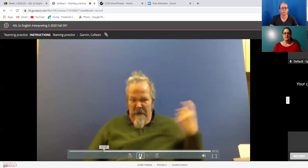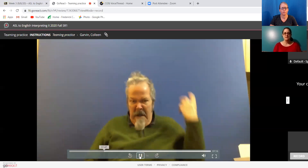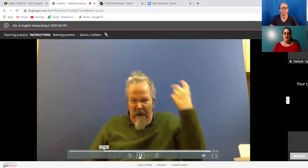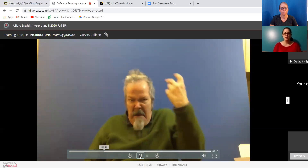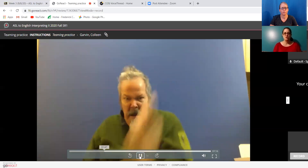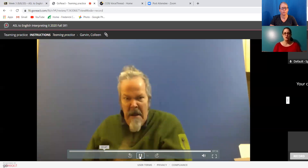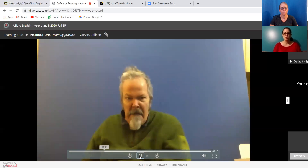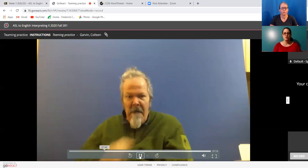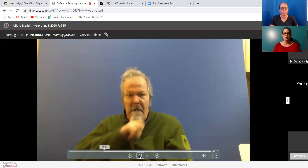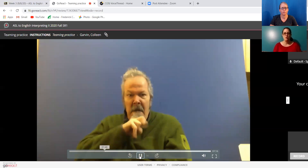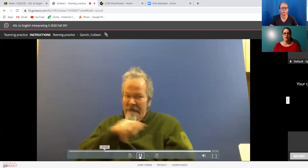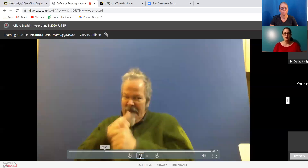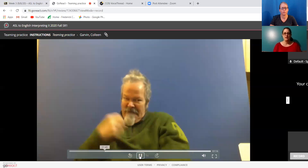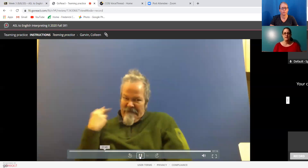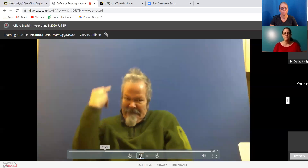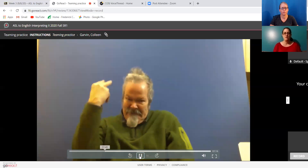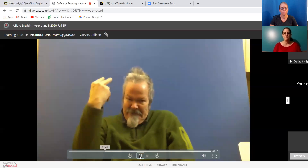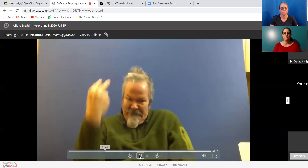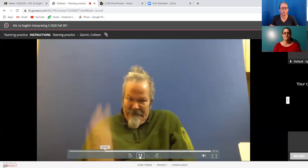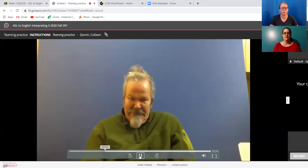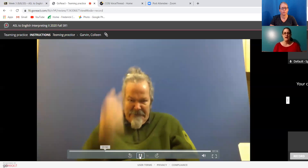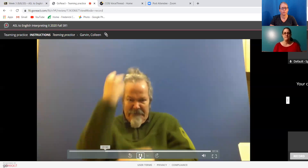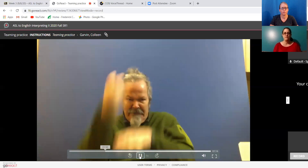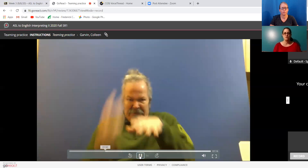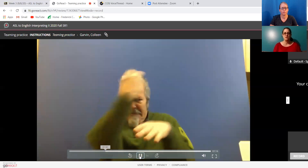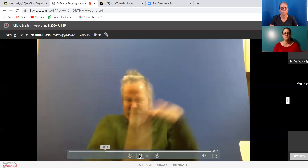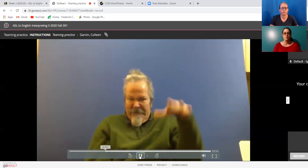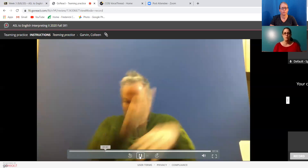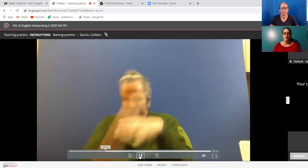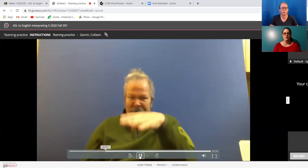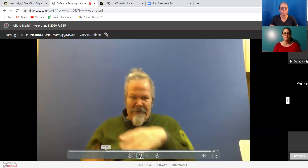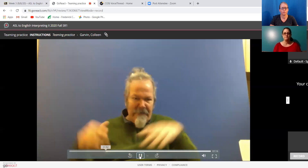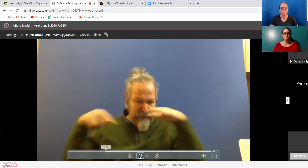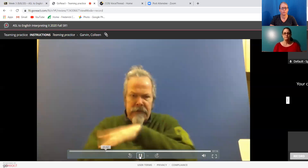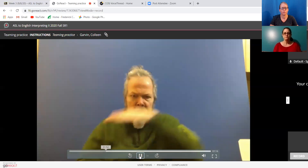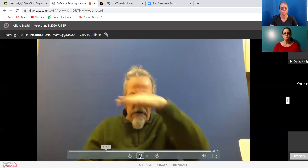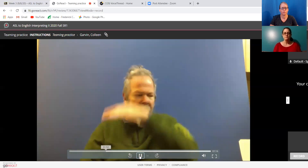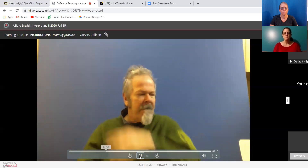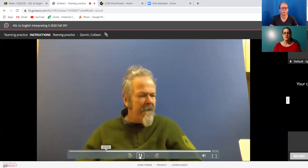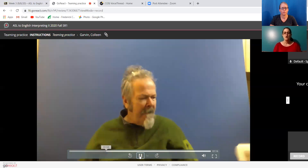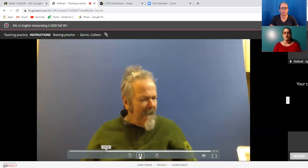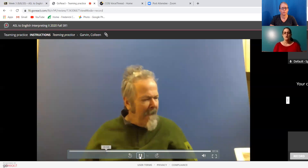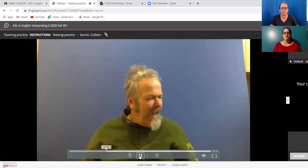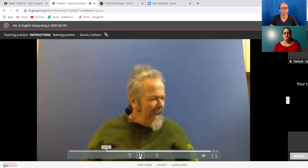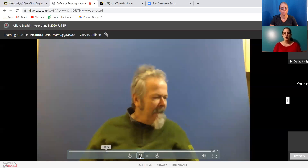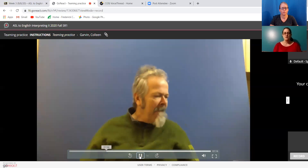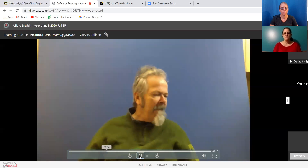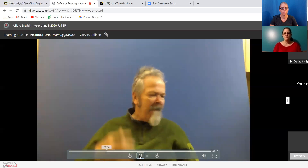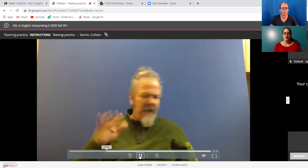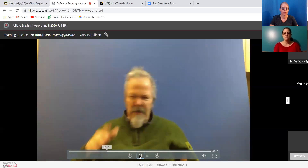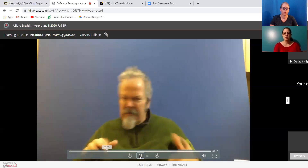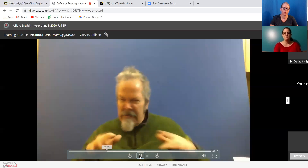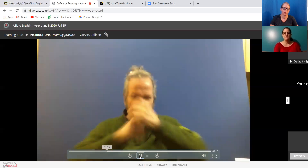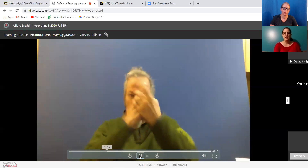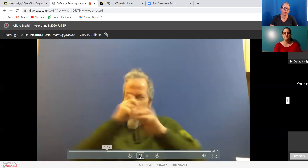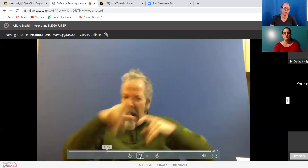but his line jerked so hard that he fell head first into the water. The dog and the